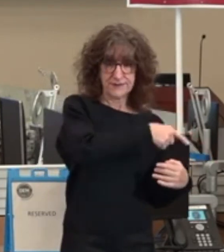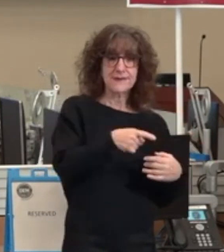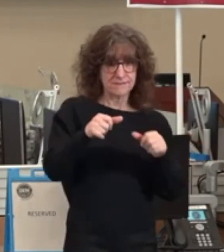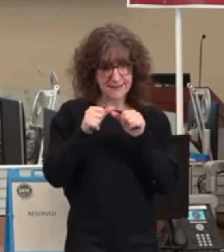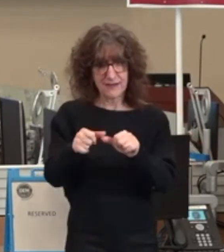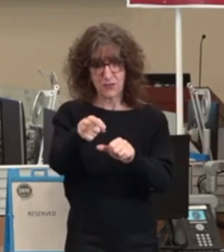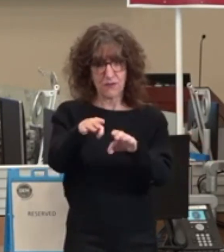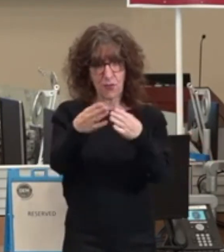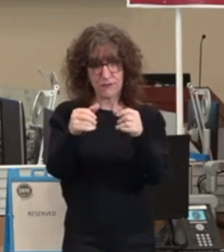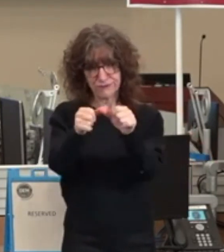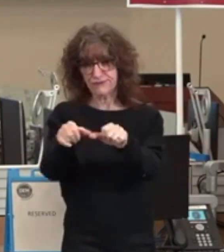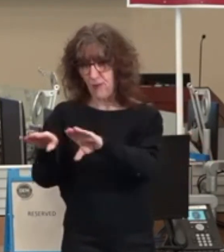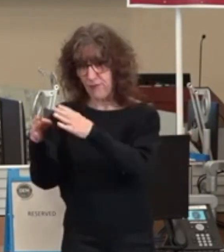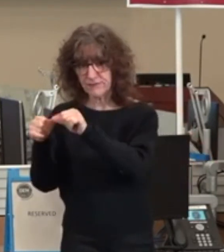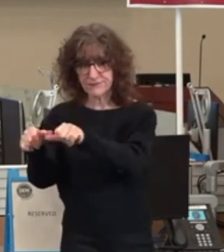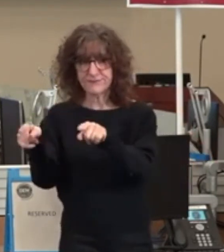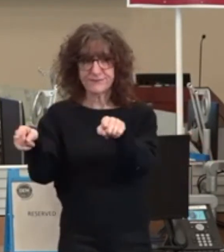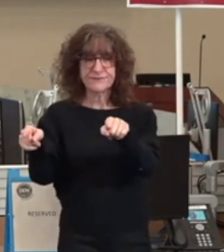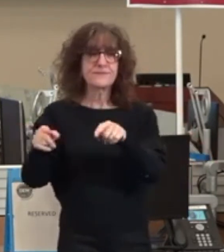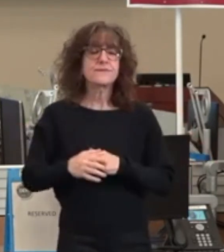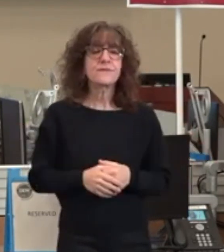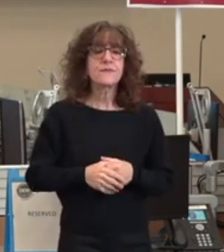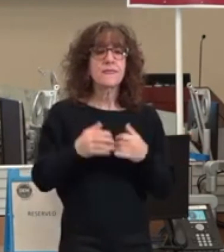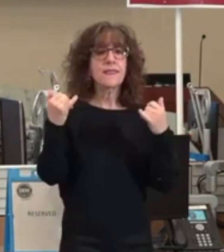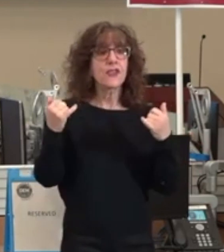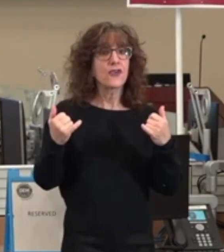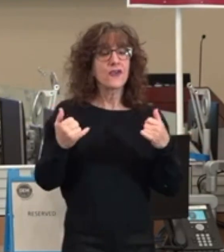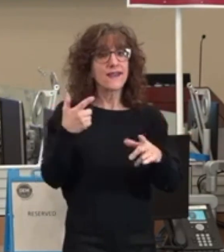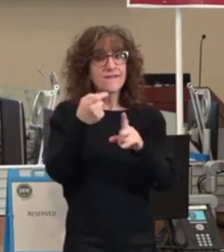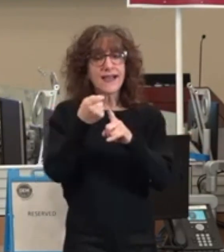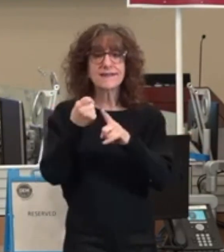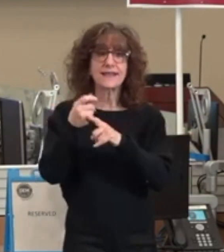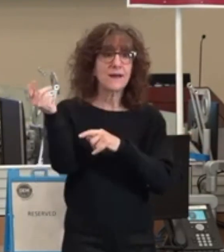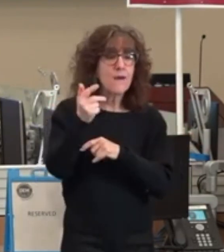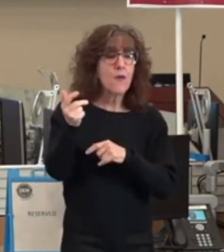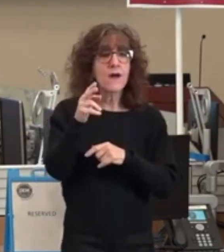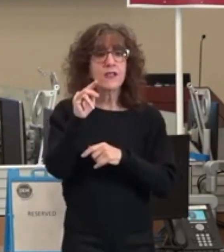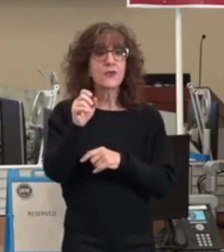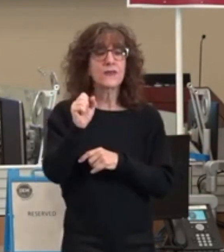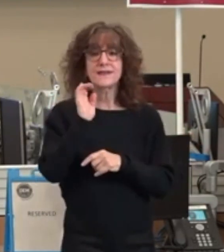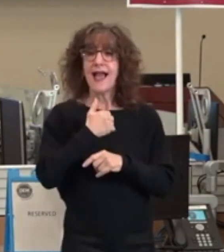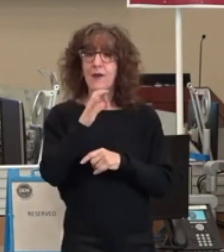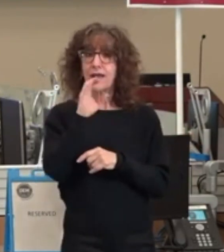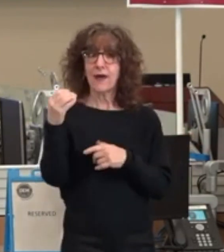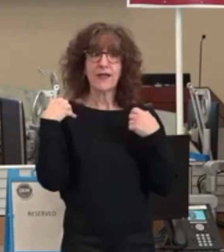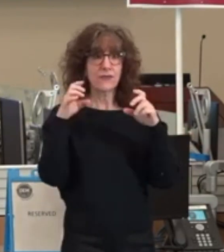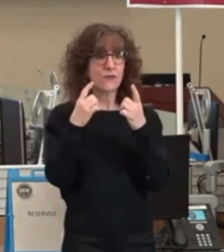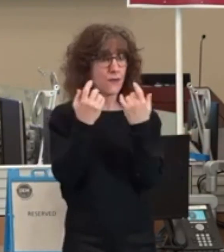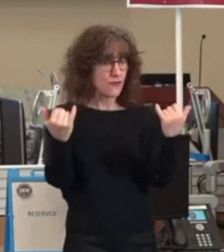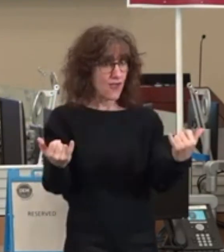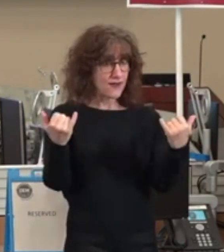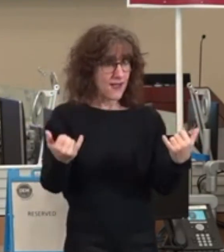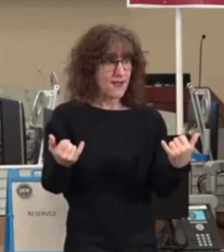for vaccinations. With all of our current vaccination sites and our mobile units, our county health department at this moment